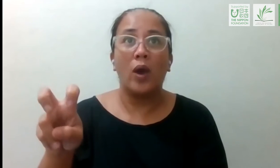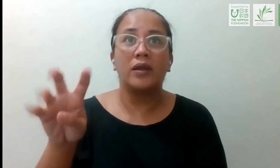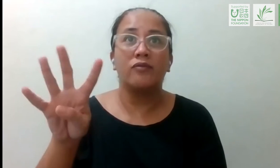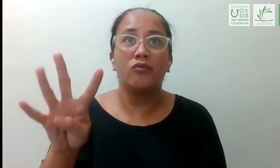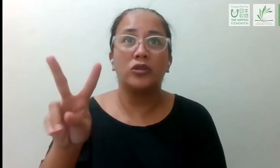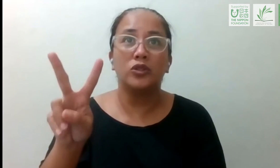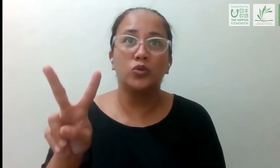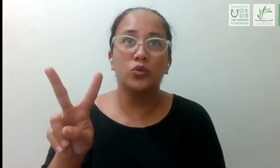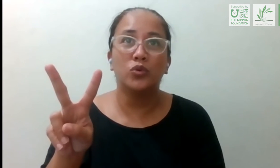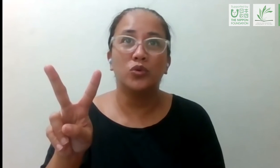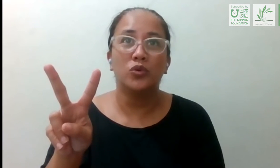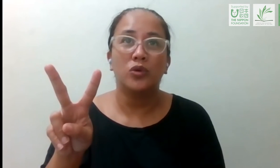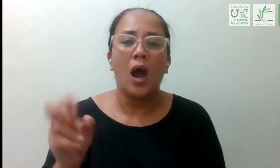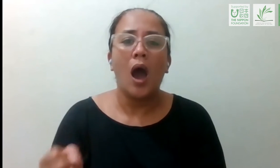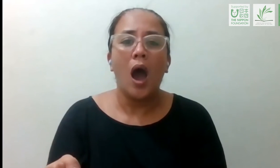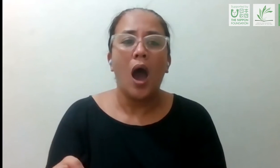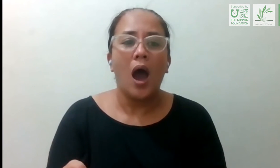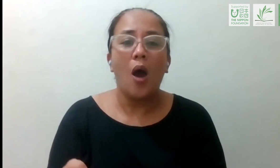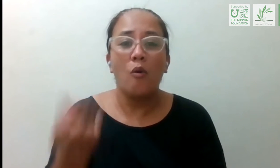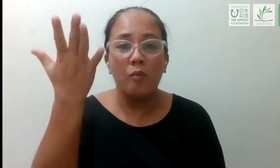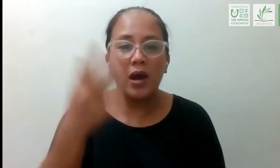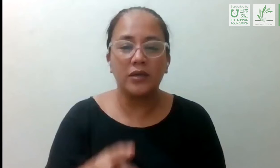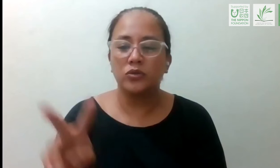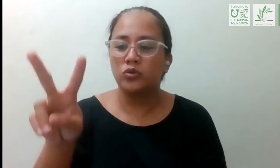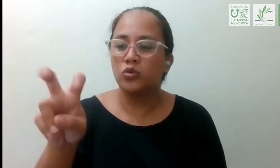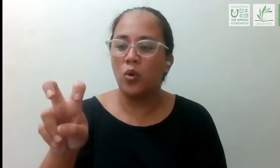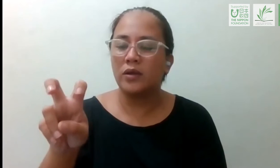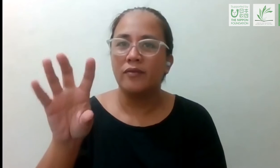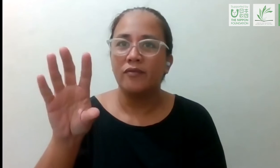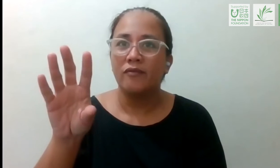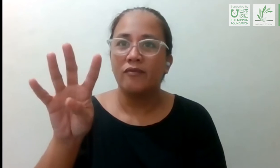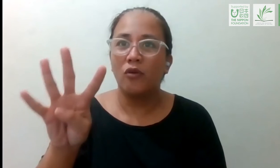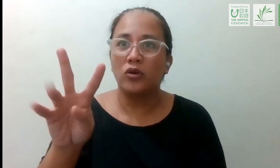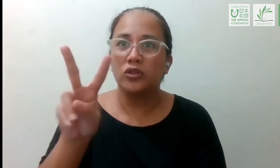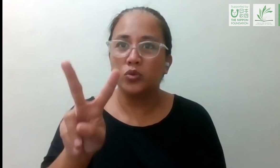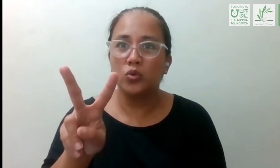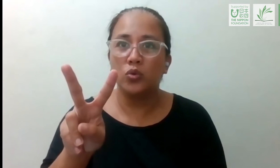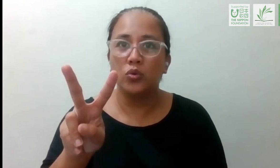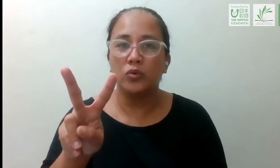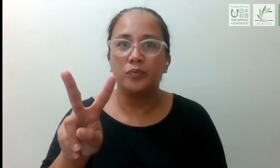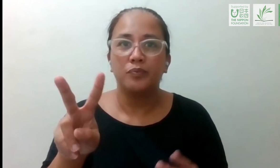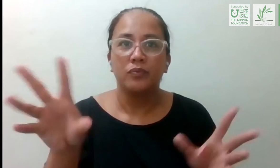242, how much is 242 times 3?